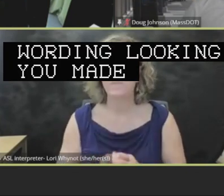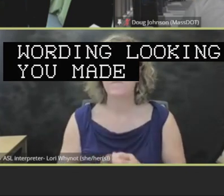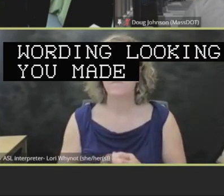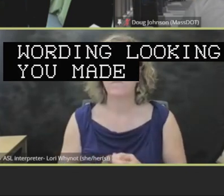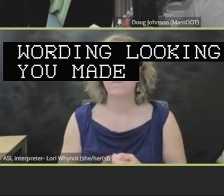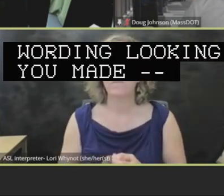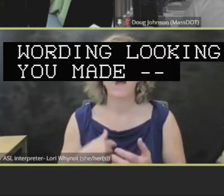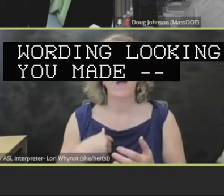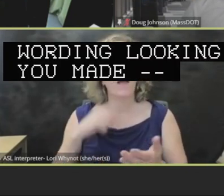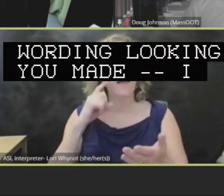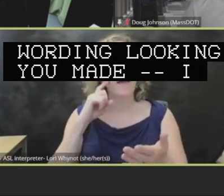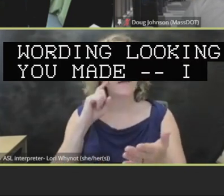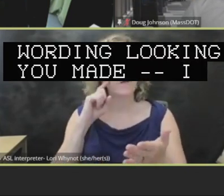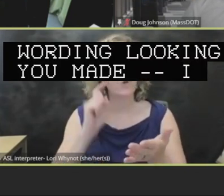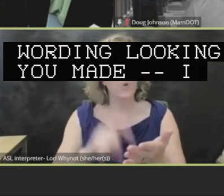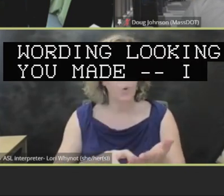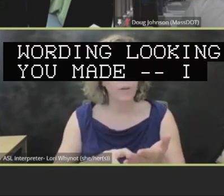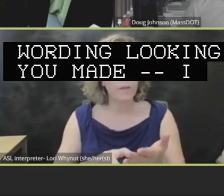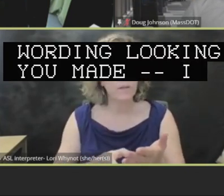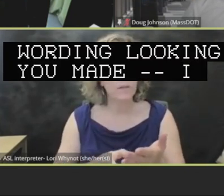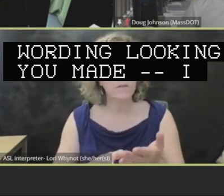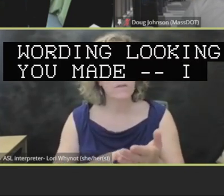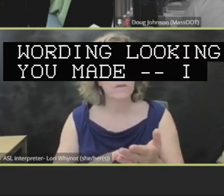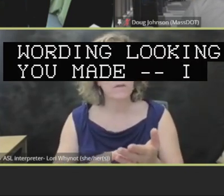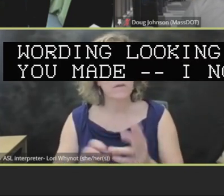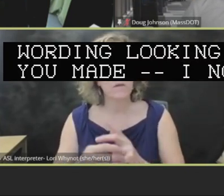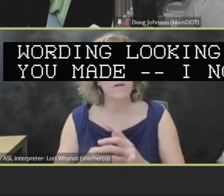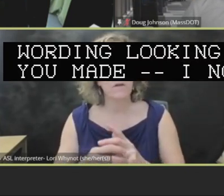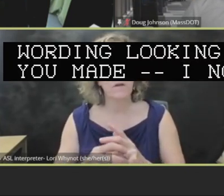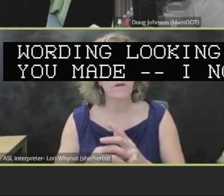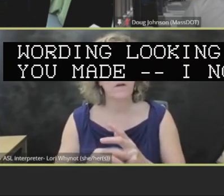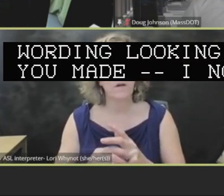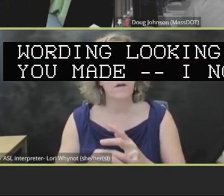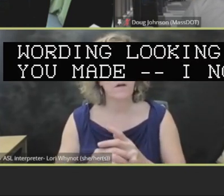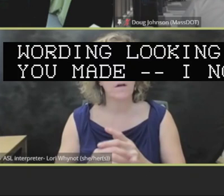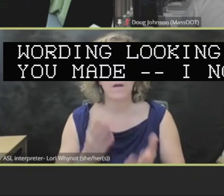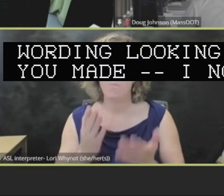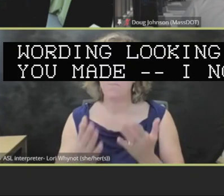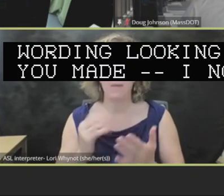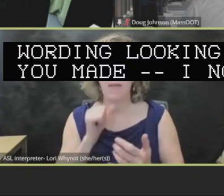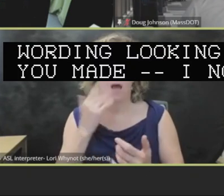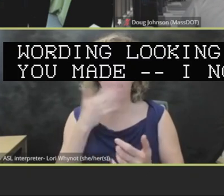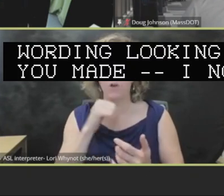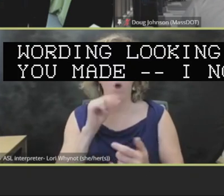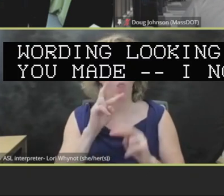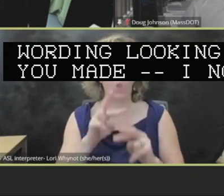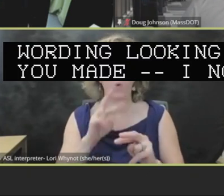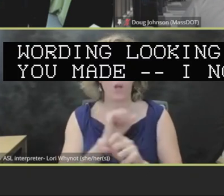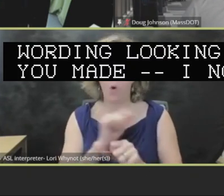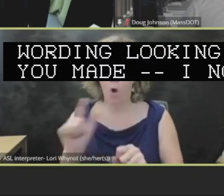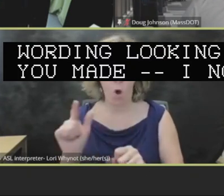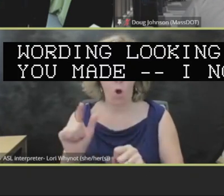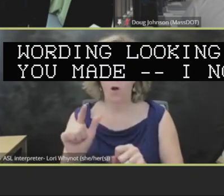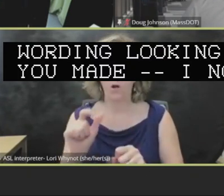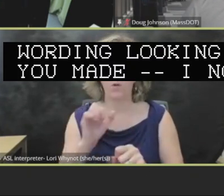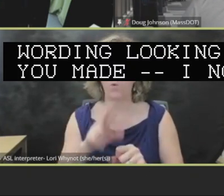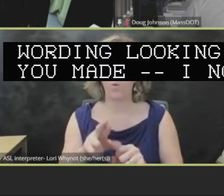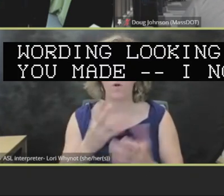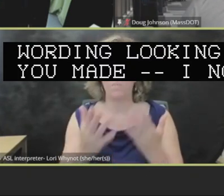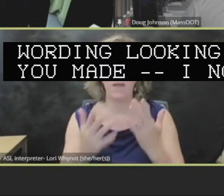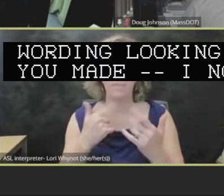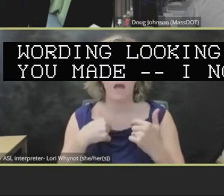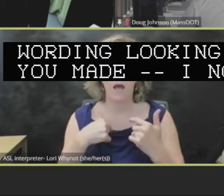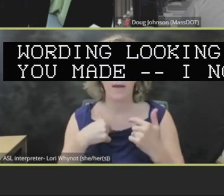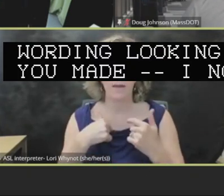that, so it's, I don't know, maybe I was not looking at everything, or maybe there was something that I